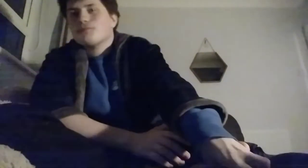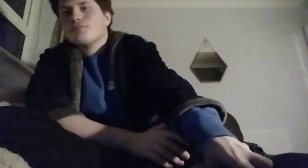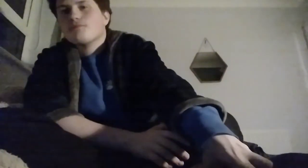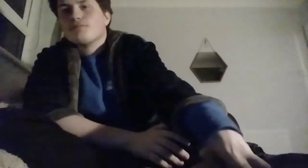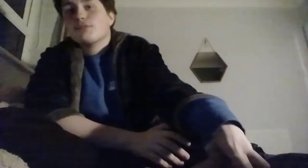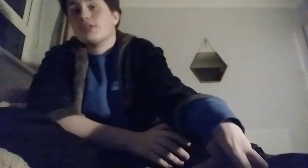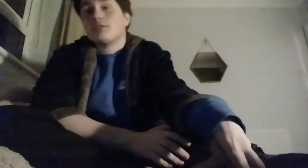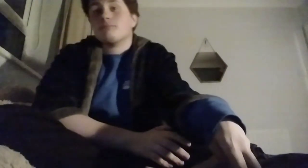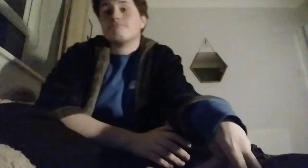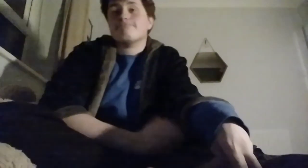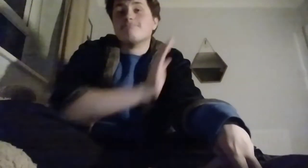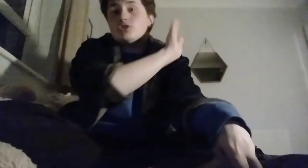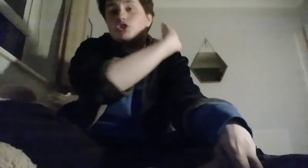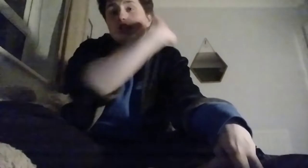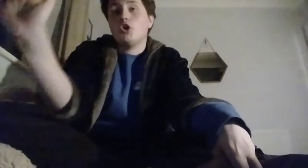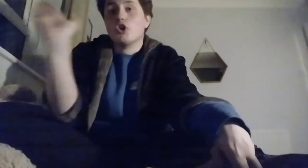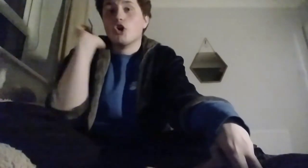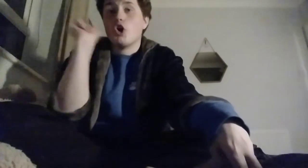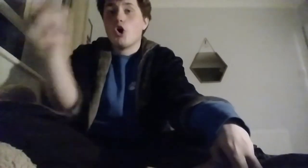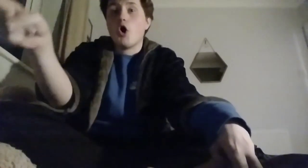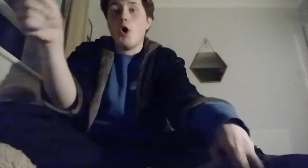are. No, no,